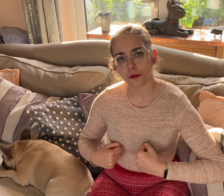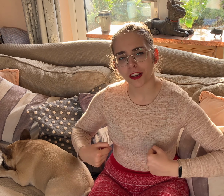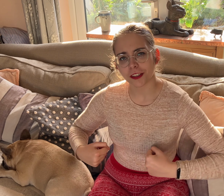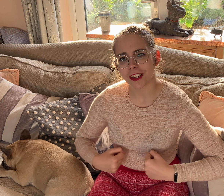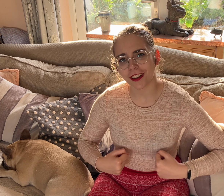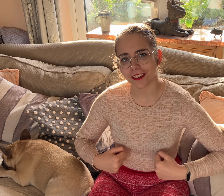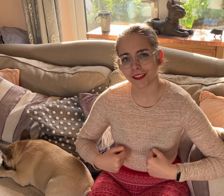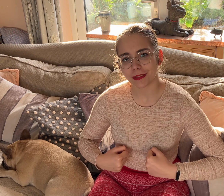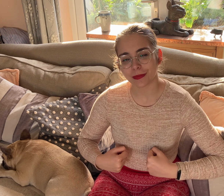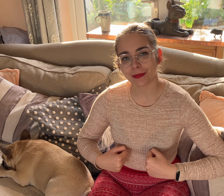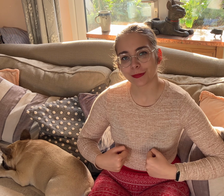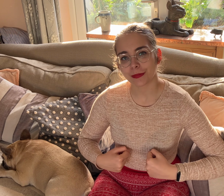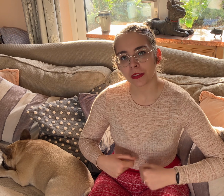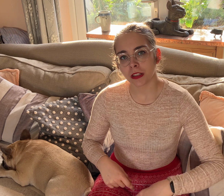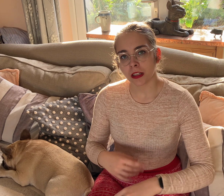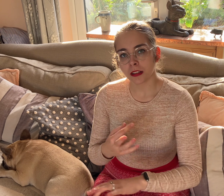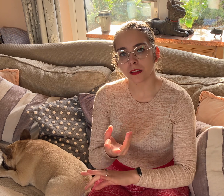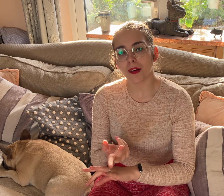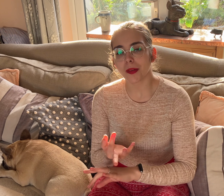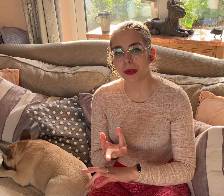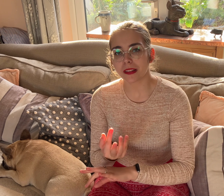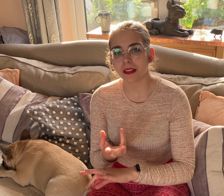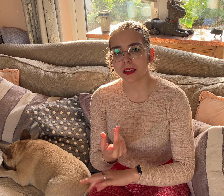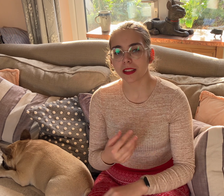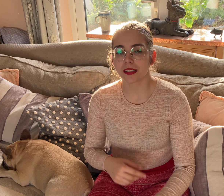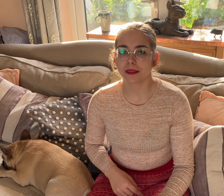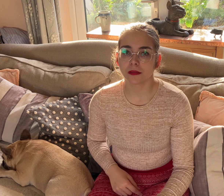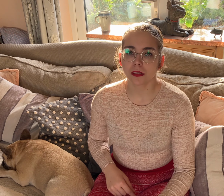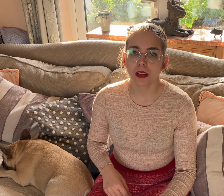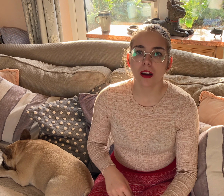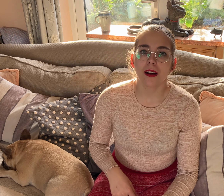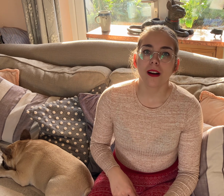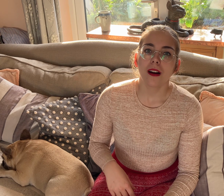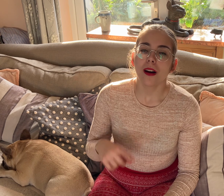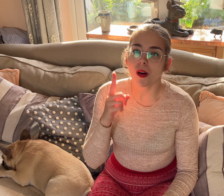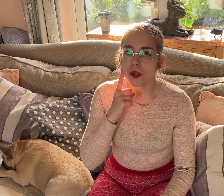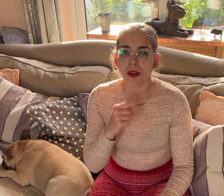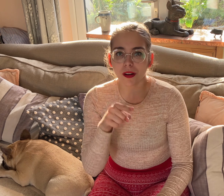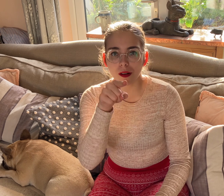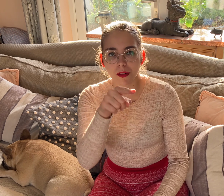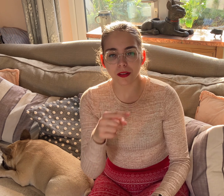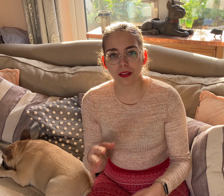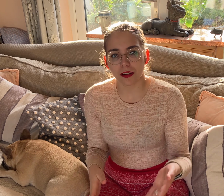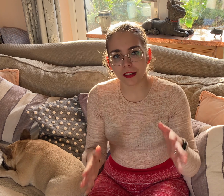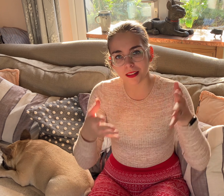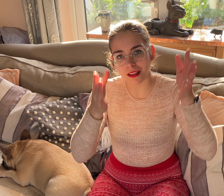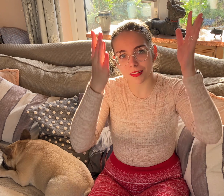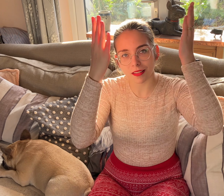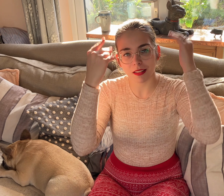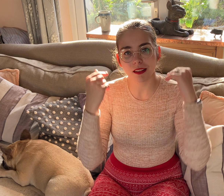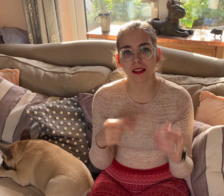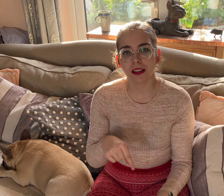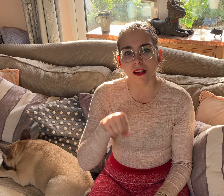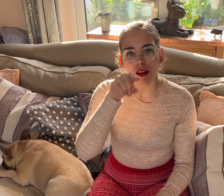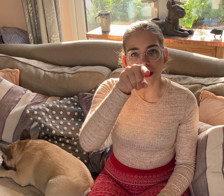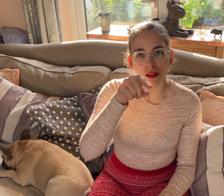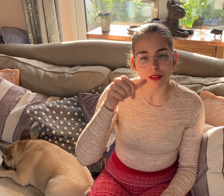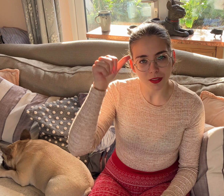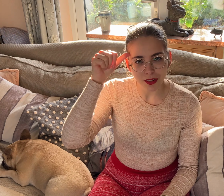Pressure. Diamonds. Oh girl, you're shining. You know